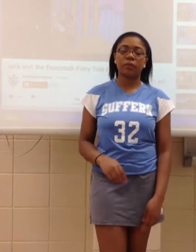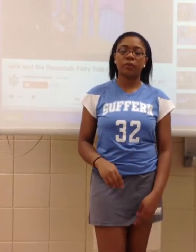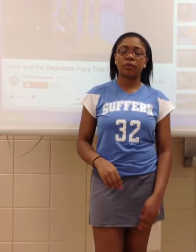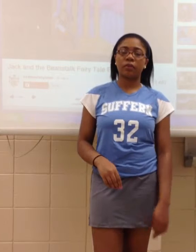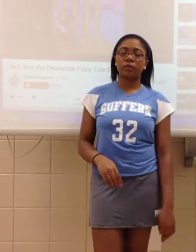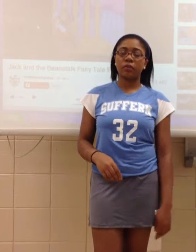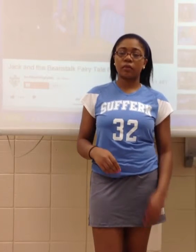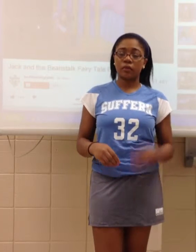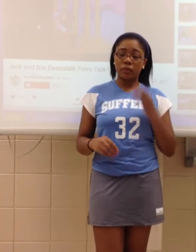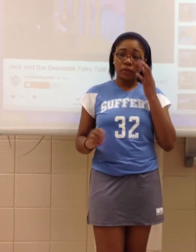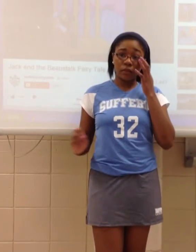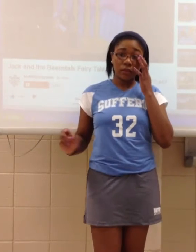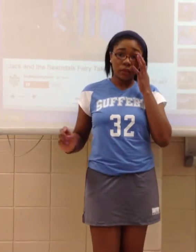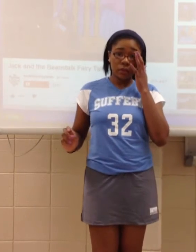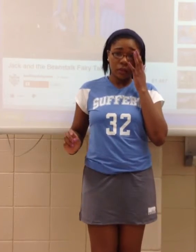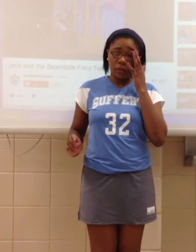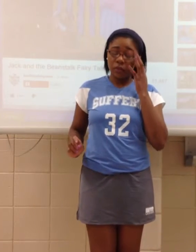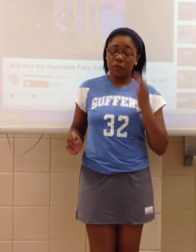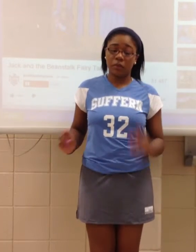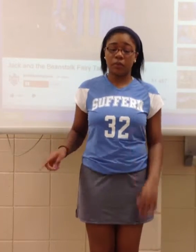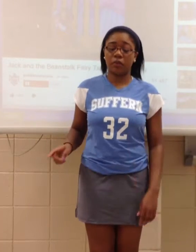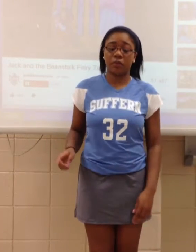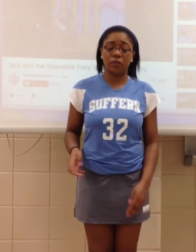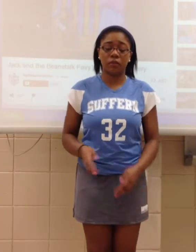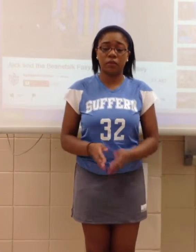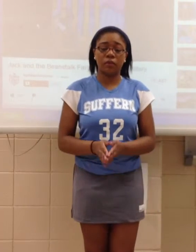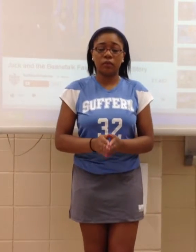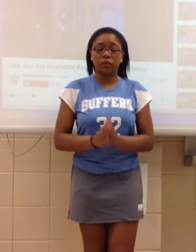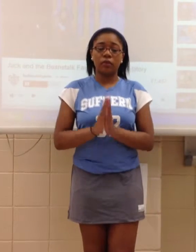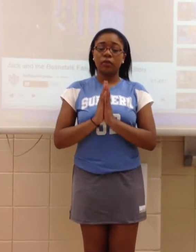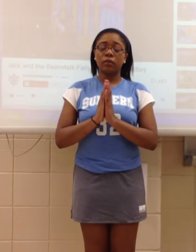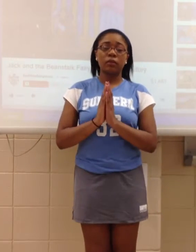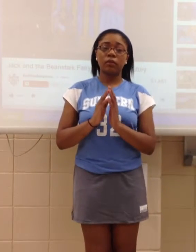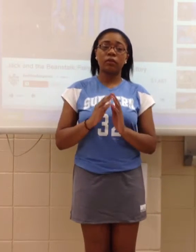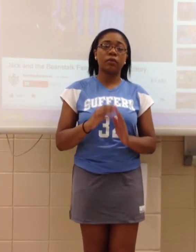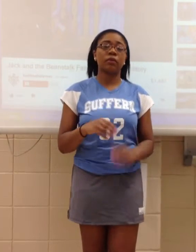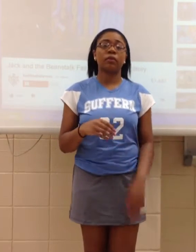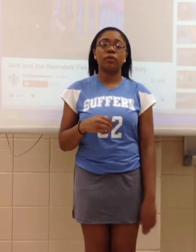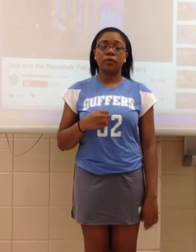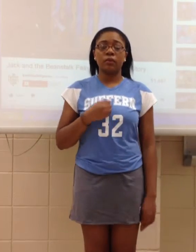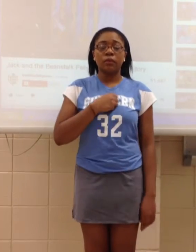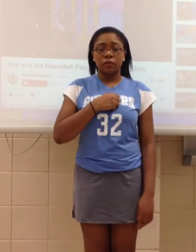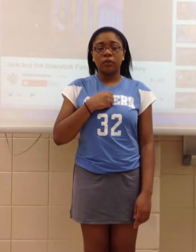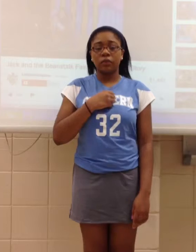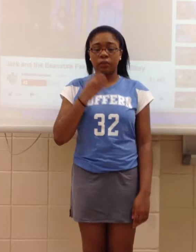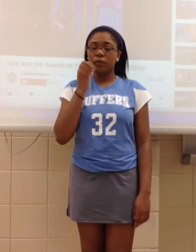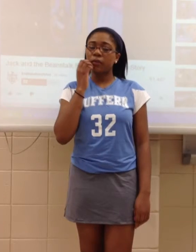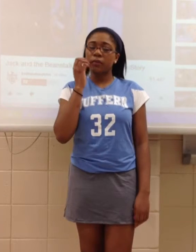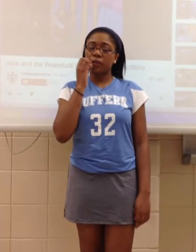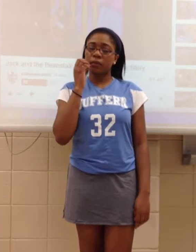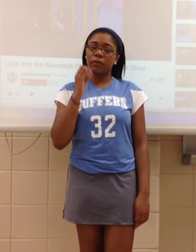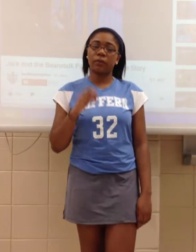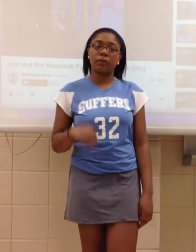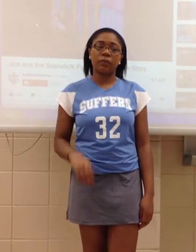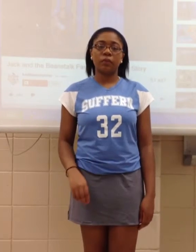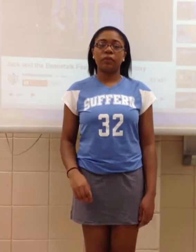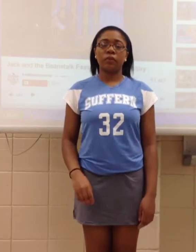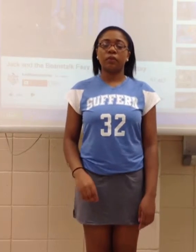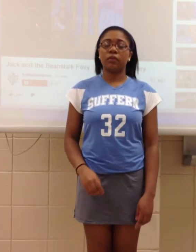She told Jack that the last boy she'd let in for food had stolen a bag of her husband's gold. But Jack asked so nicely for a